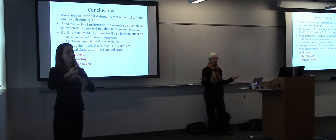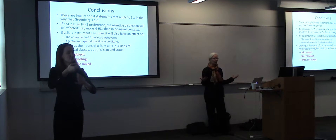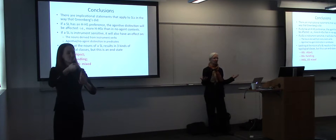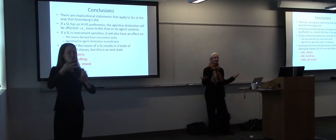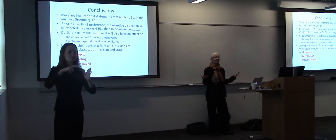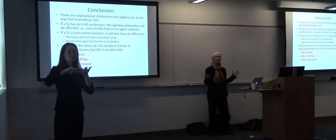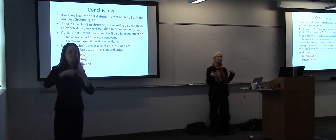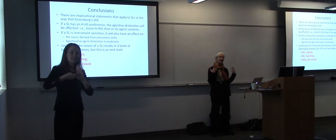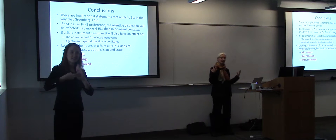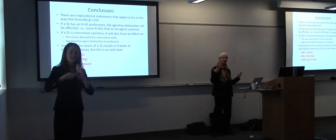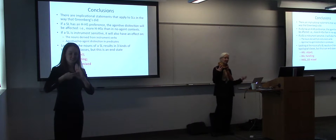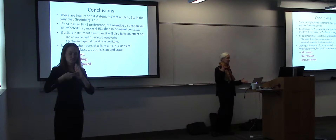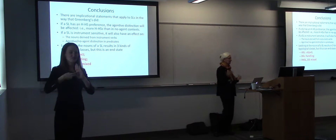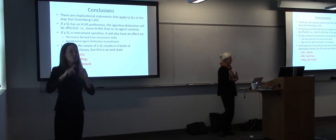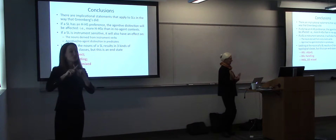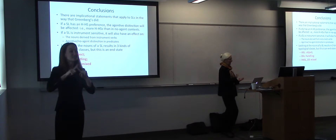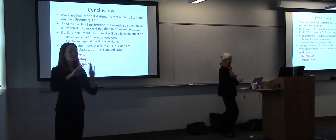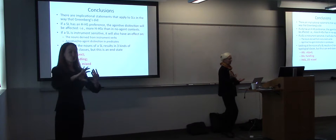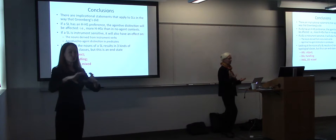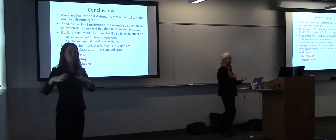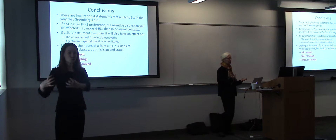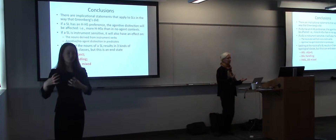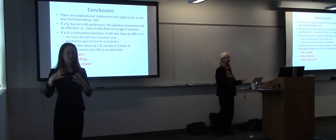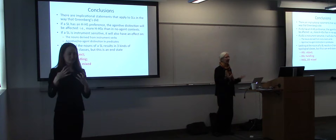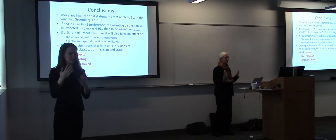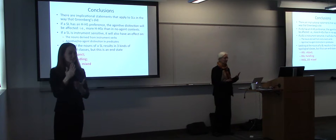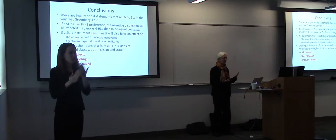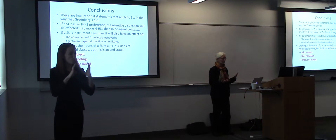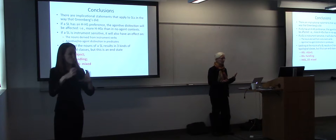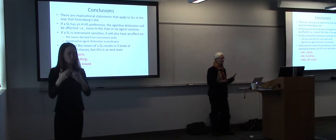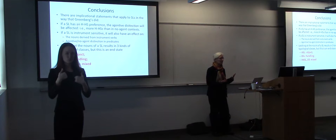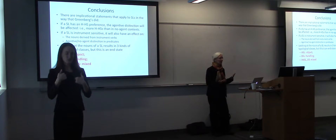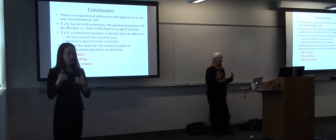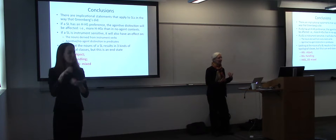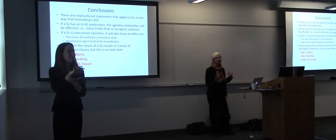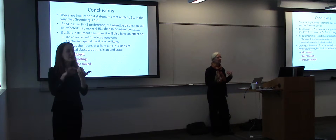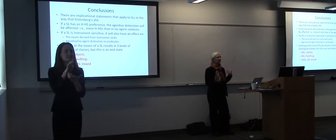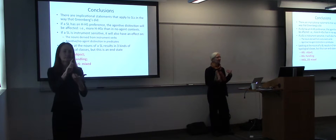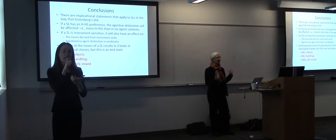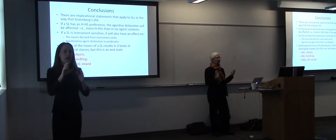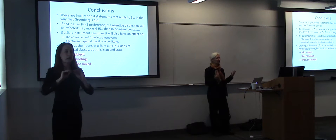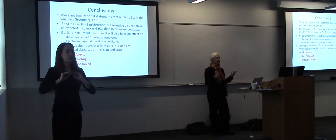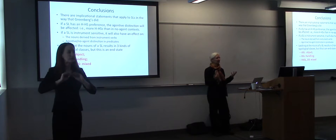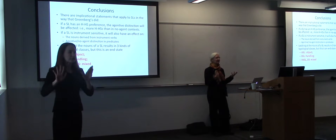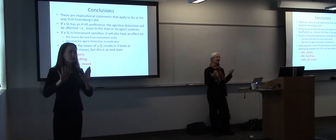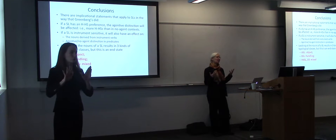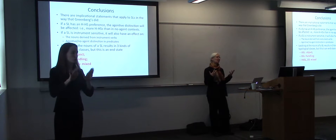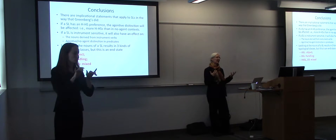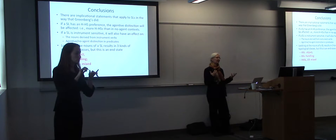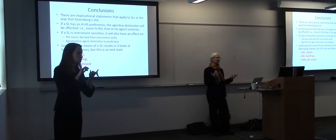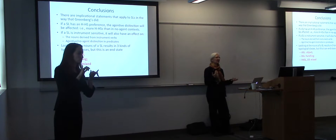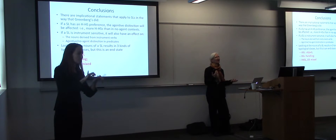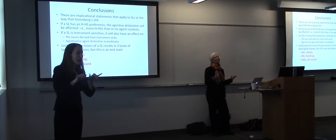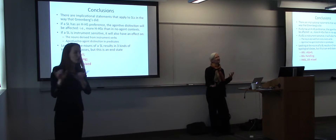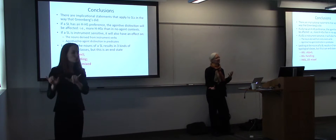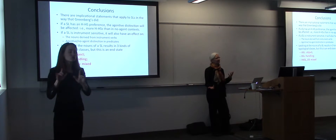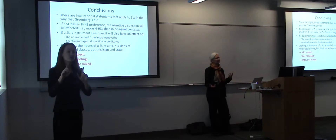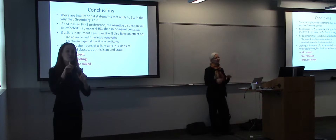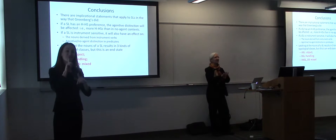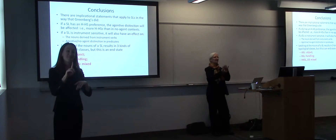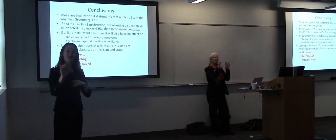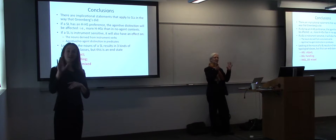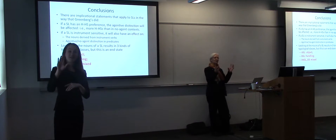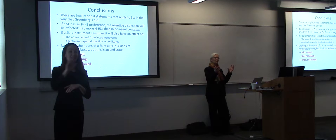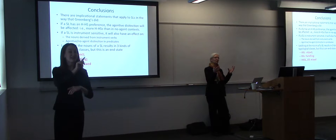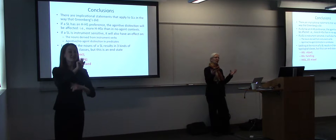Patton thought were mixed, that she didn't have a good pattern for. And we can also see how ASL and